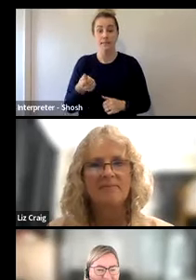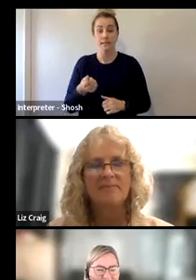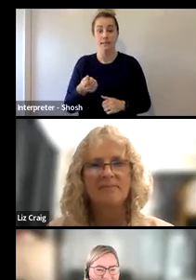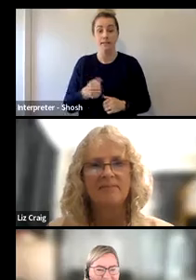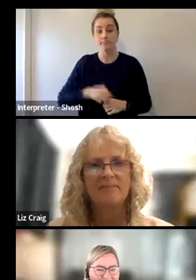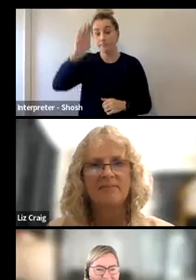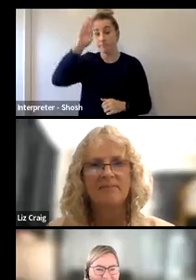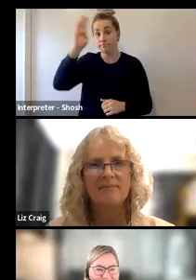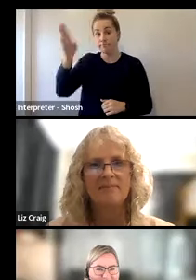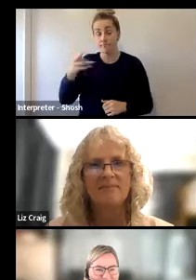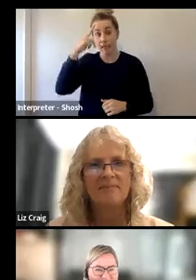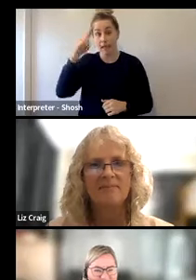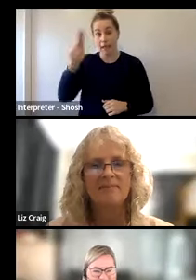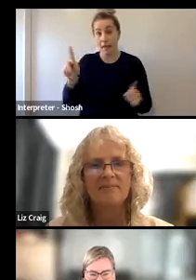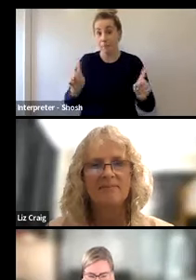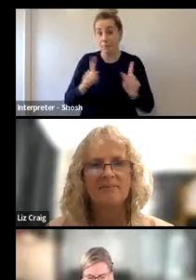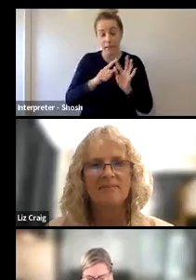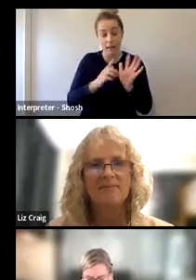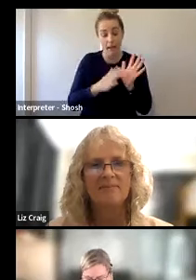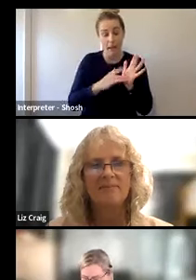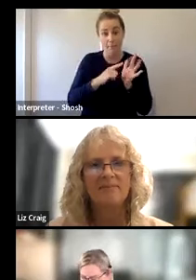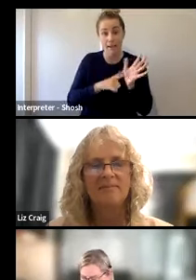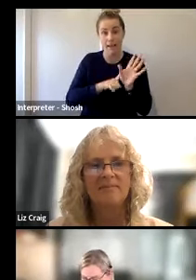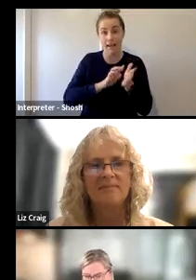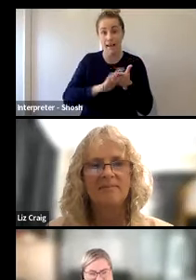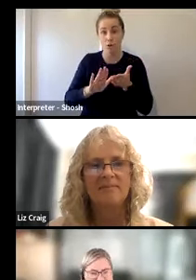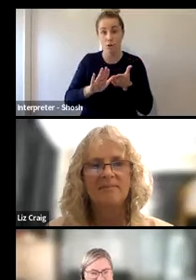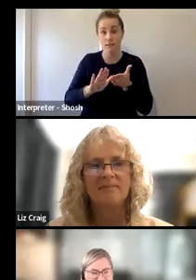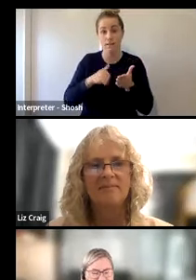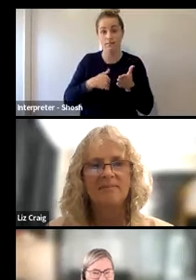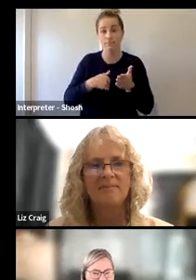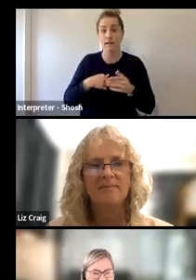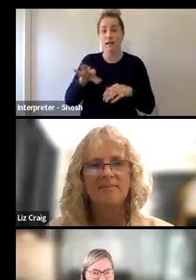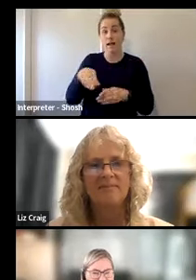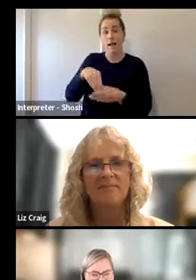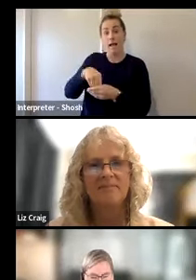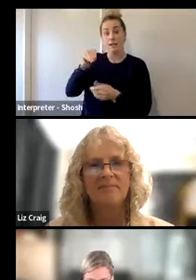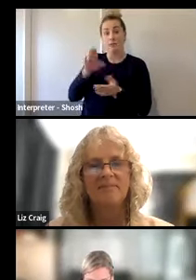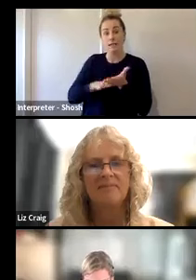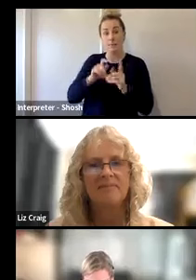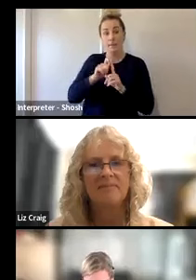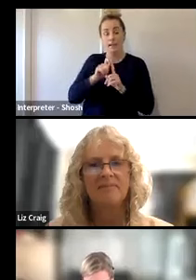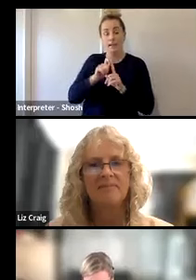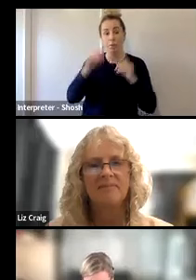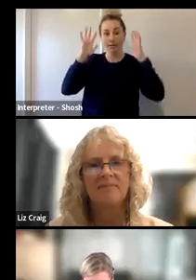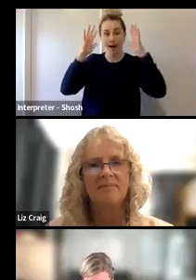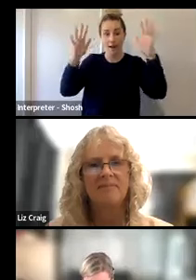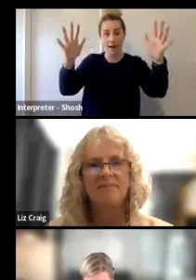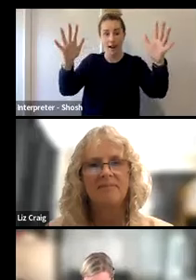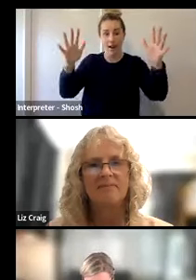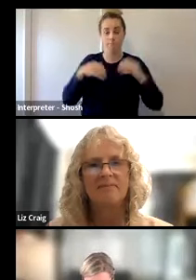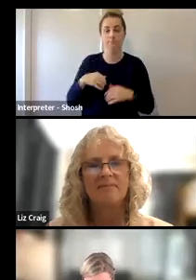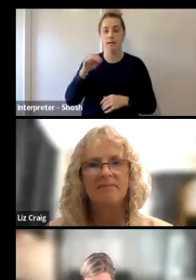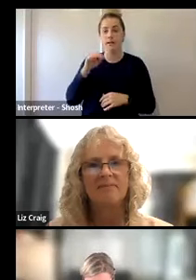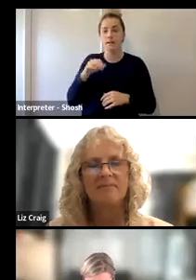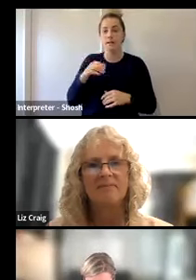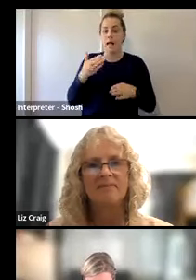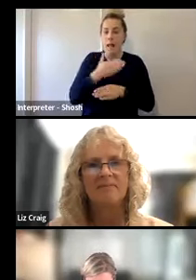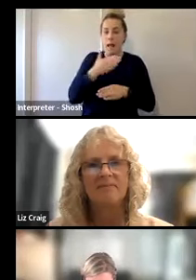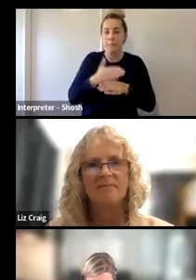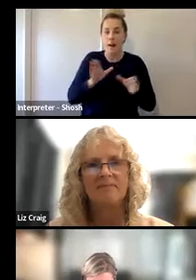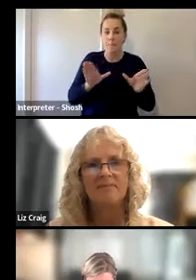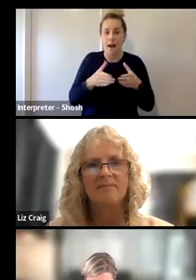Kia ora. My name is Emily Henderson. I'm the electorate MP for Whangarei, and I'm a Labour Party member of the